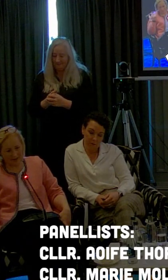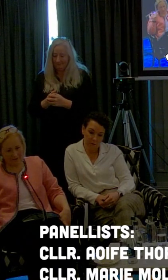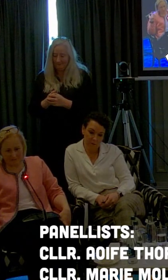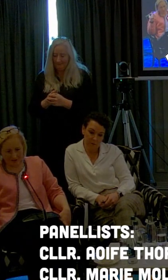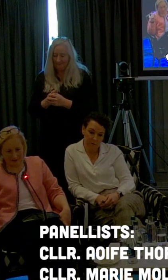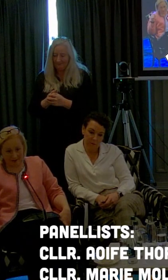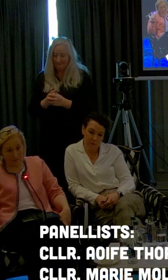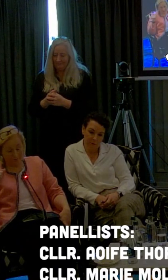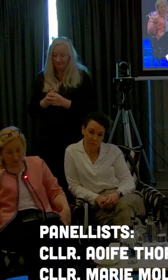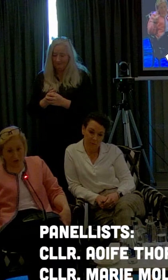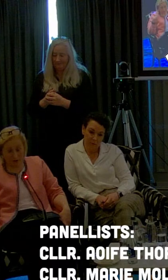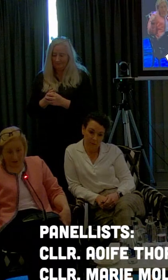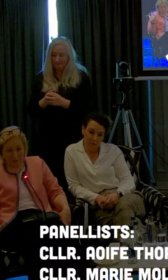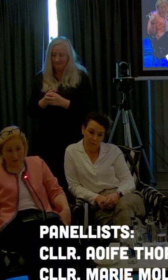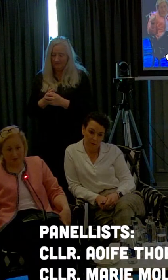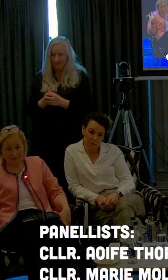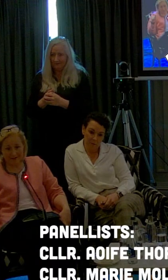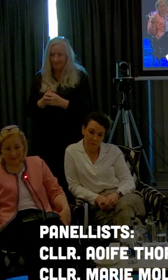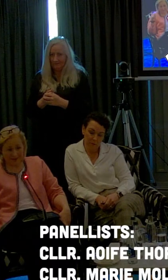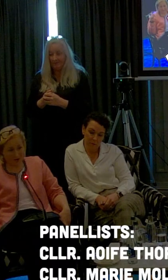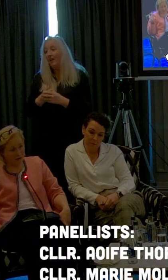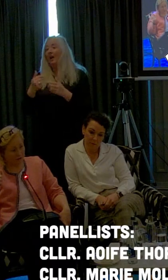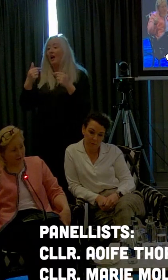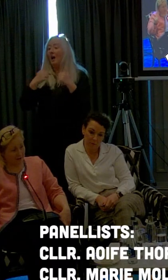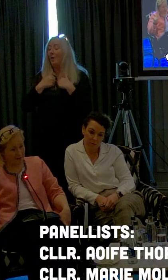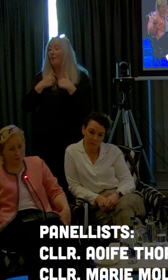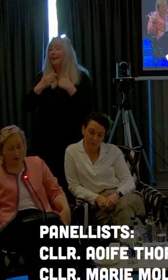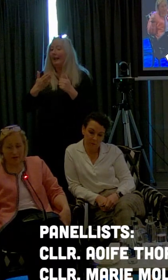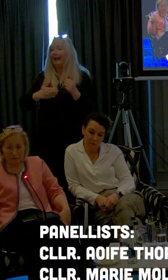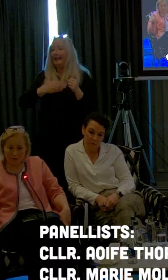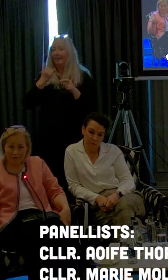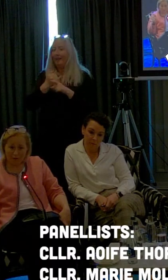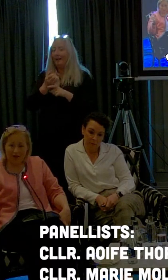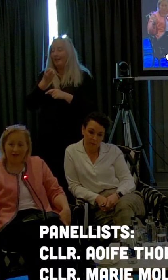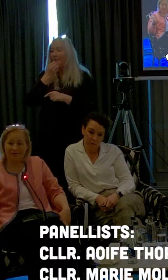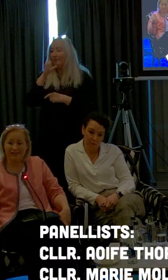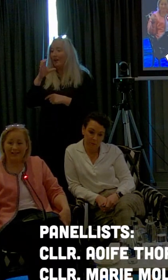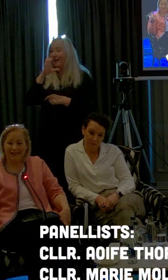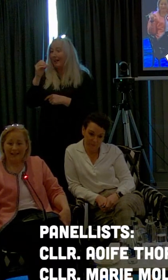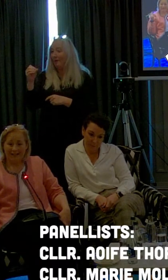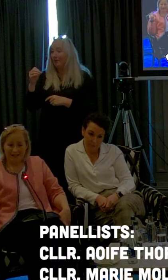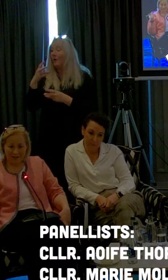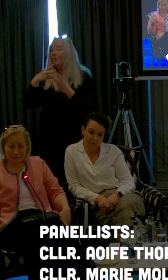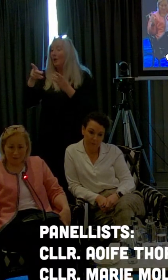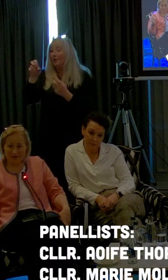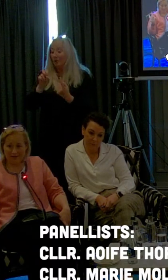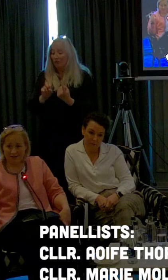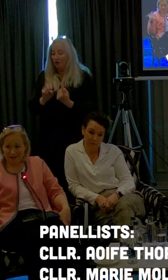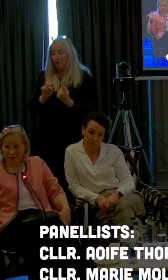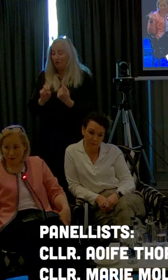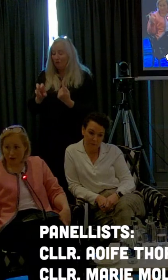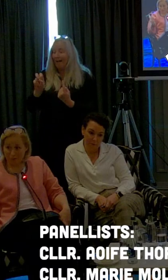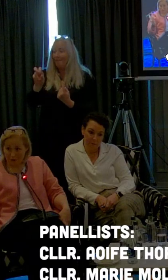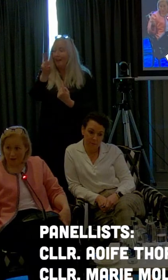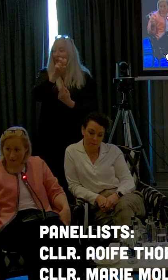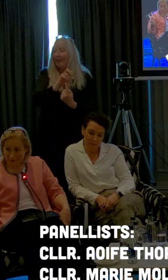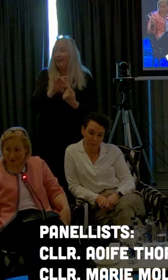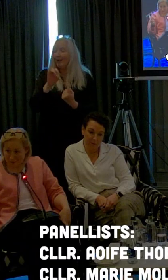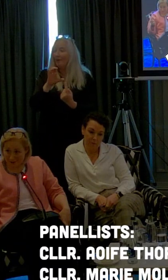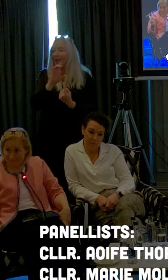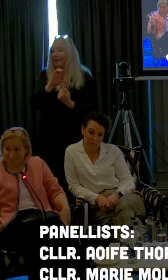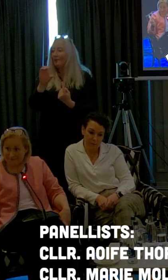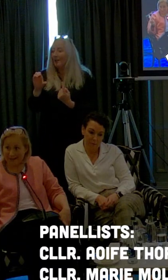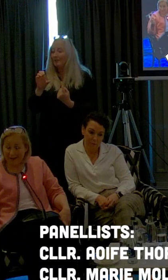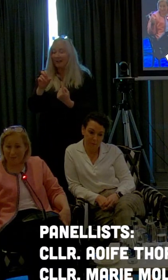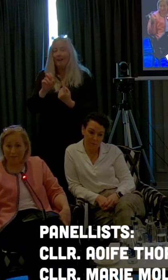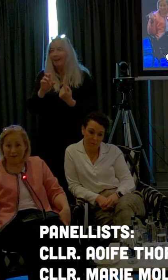We live in a stunning county, and again, that's another thing I'll say. While you're going around canvassing, take a few minutes to actually enjoy where you're canvassing as